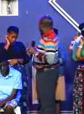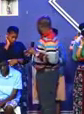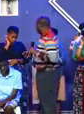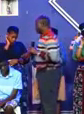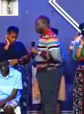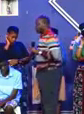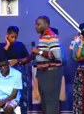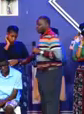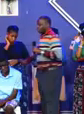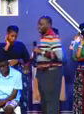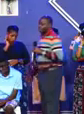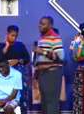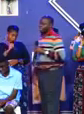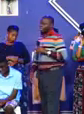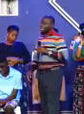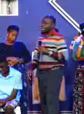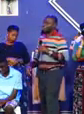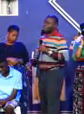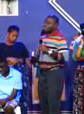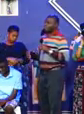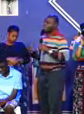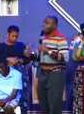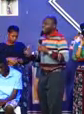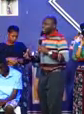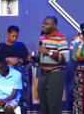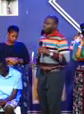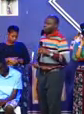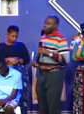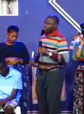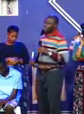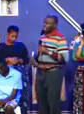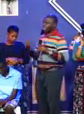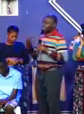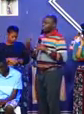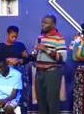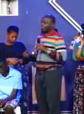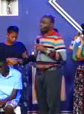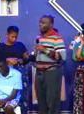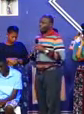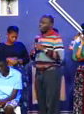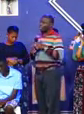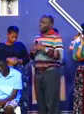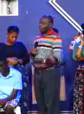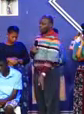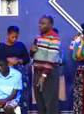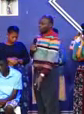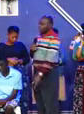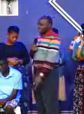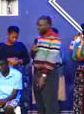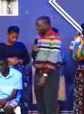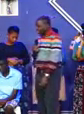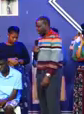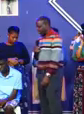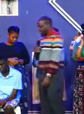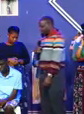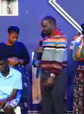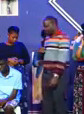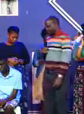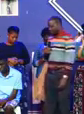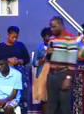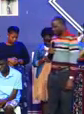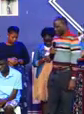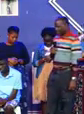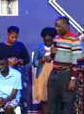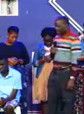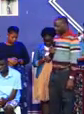ono mwala wa fono Julie na mpita na ngamba mama tali bulungi ngazibyo omumwa nga n'omukono gusanyaladde. In a